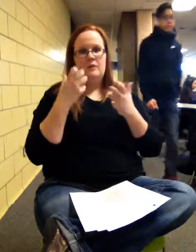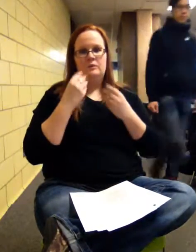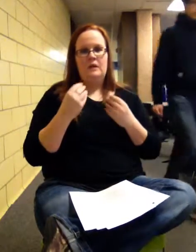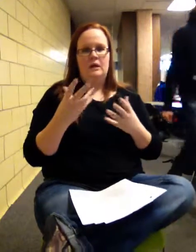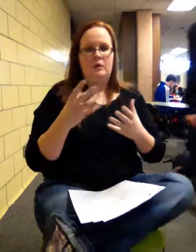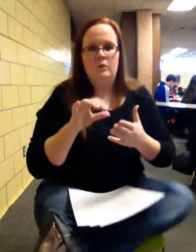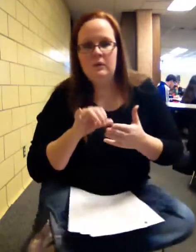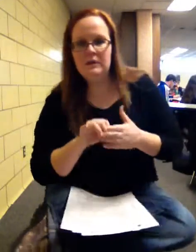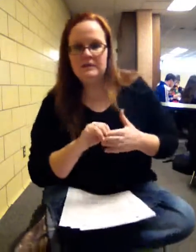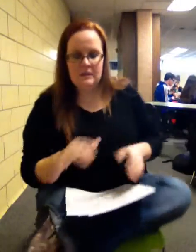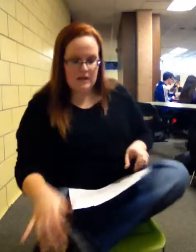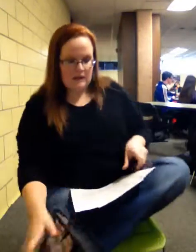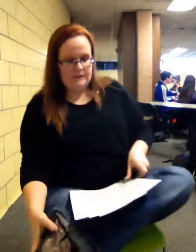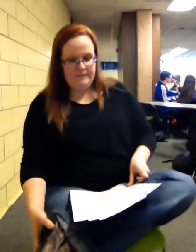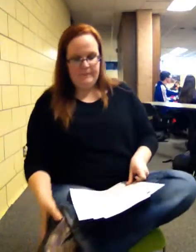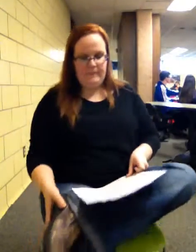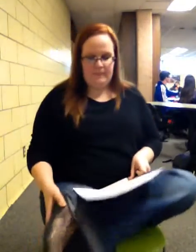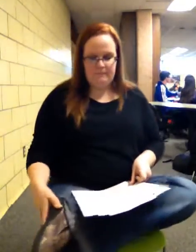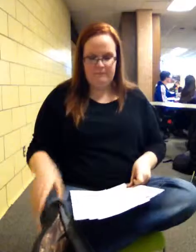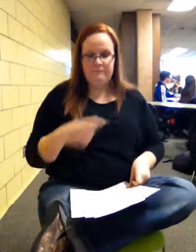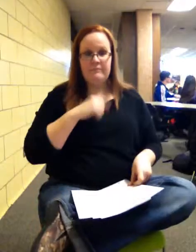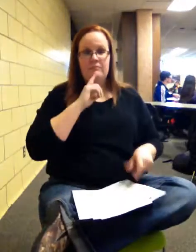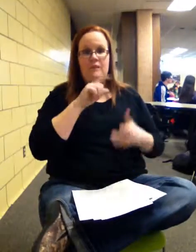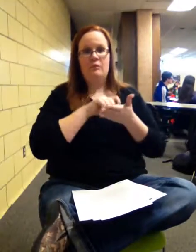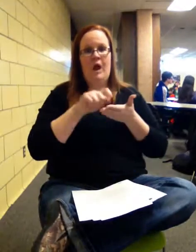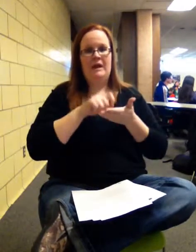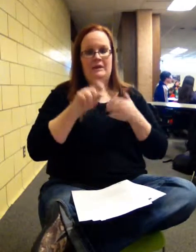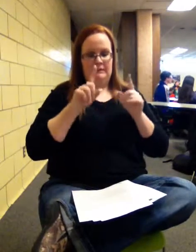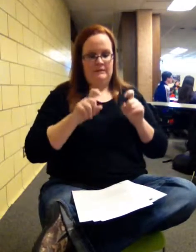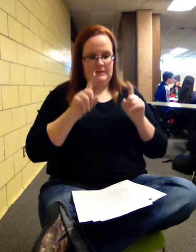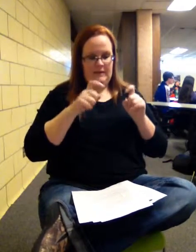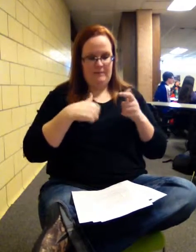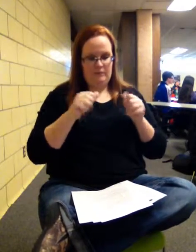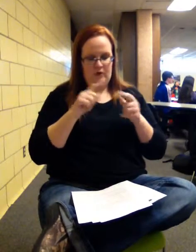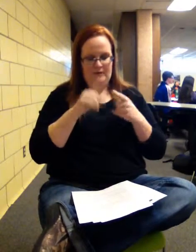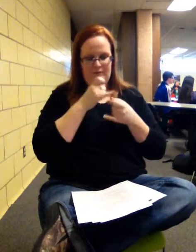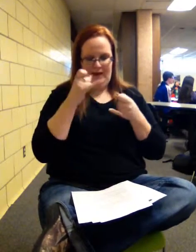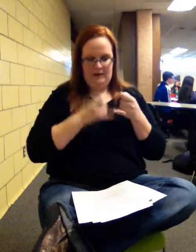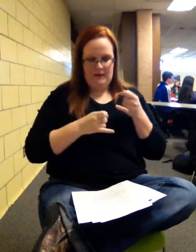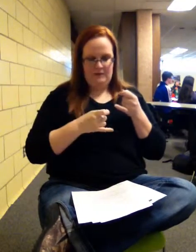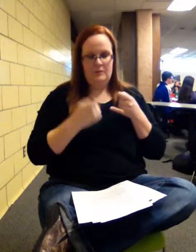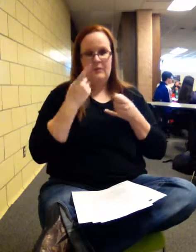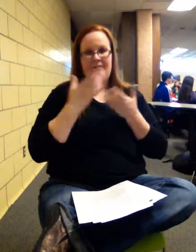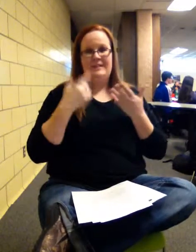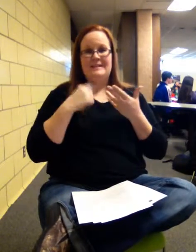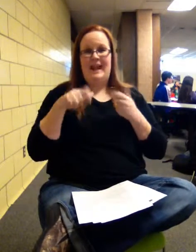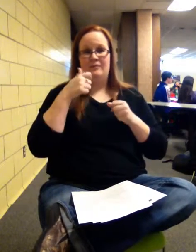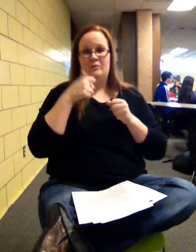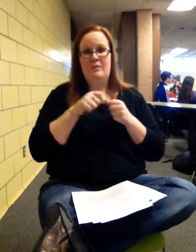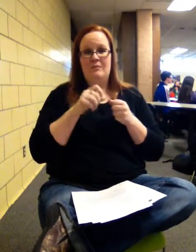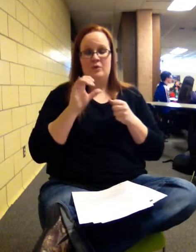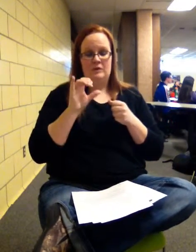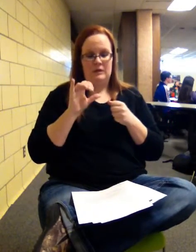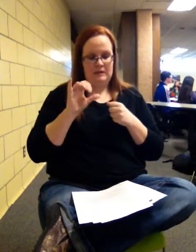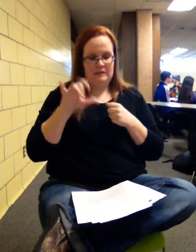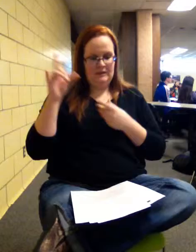that I'm writing the exam and I'm trying to finalize it, and one of the things that I have to keep in mind is they're telling me I have to keep parity between